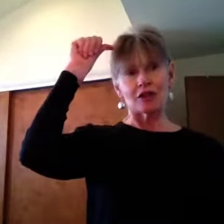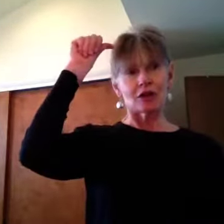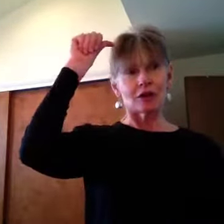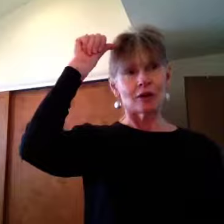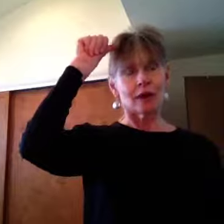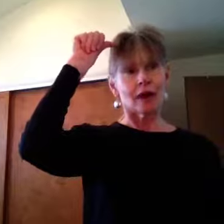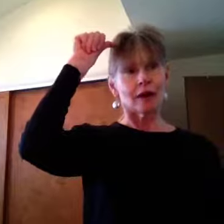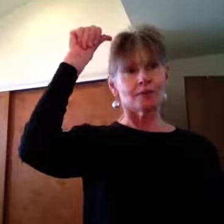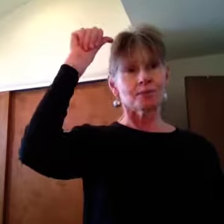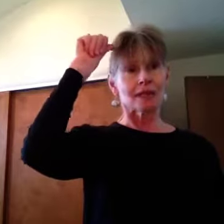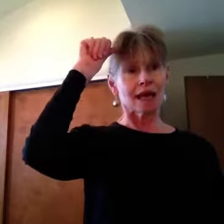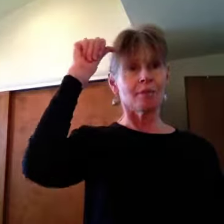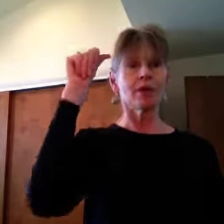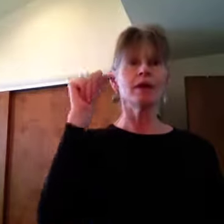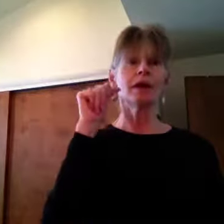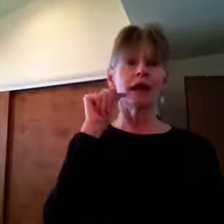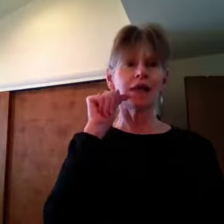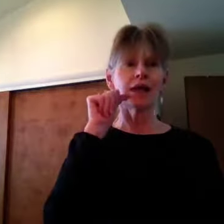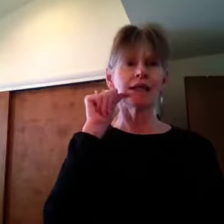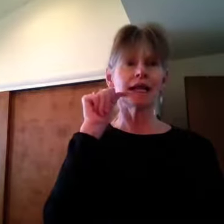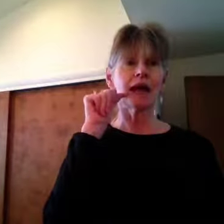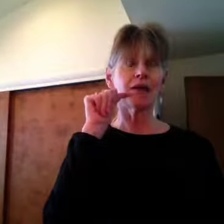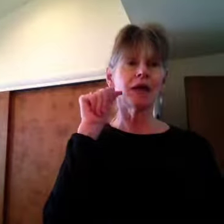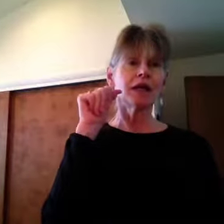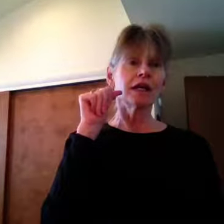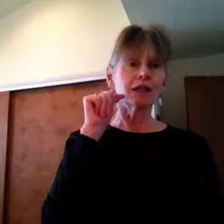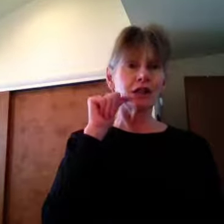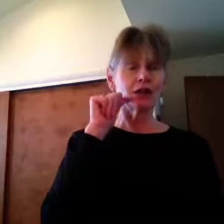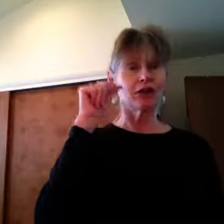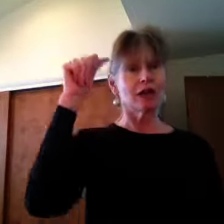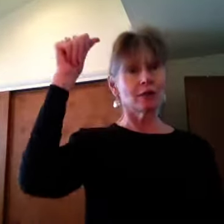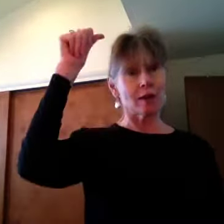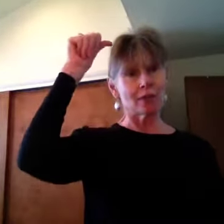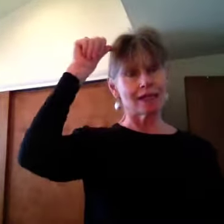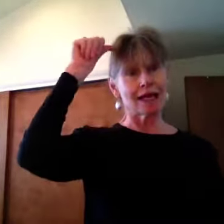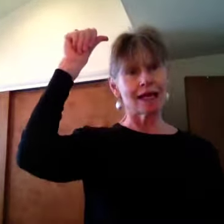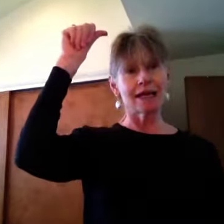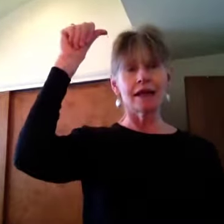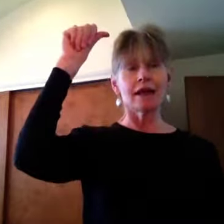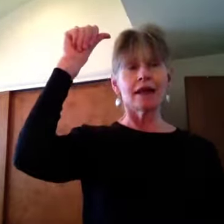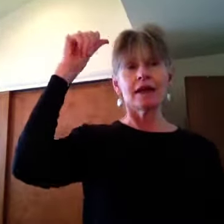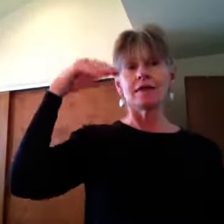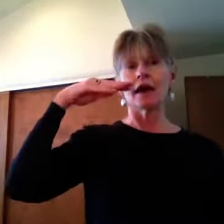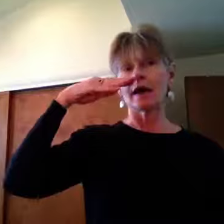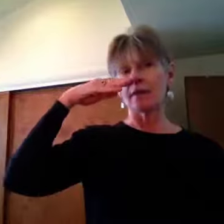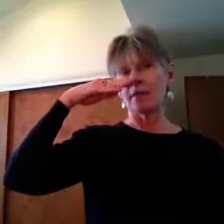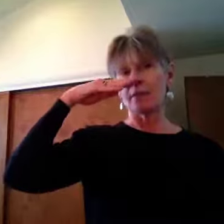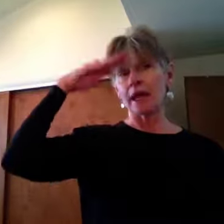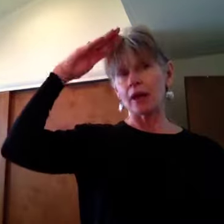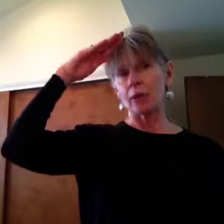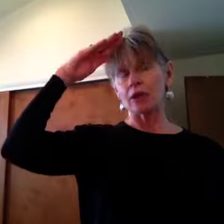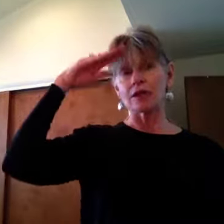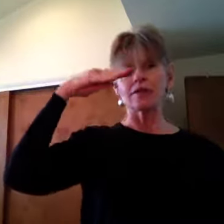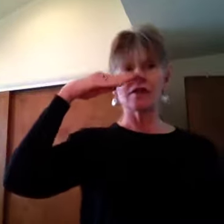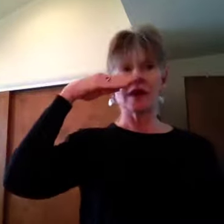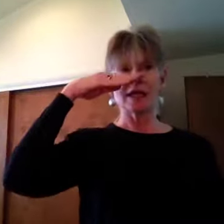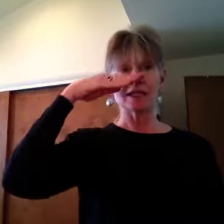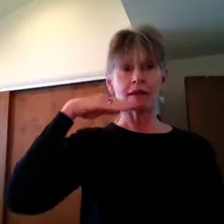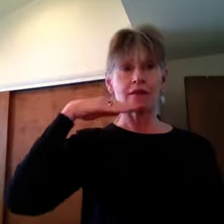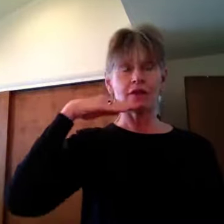your temple, and then down to your chin, representing the male portion of the face and the